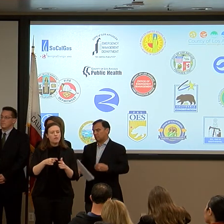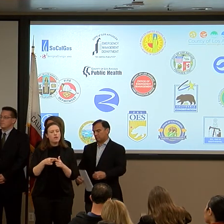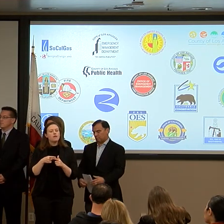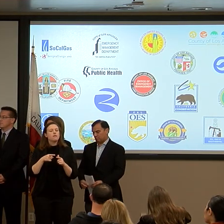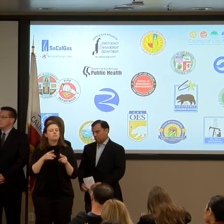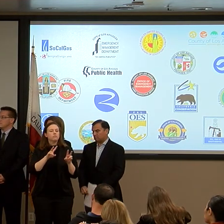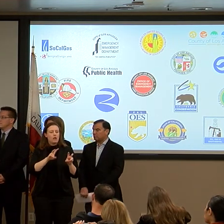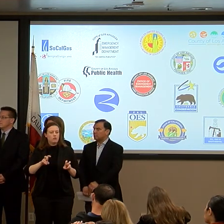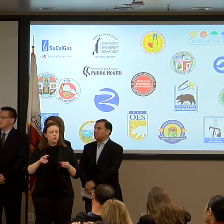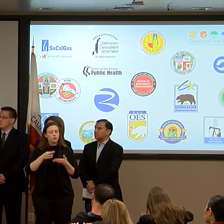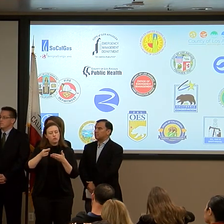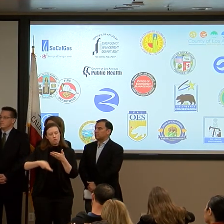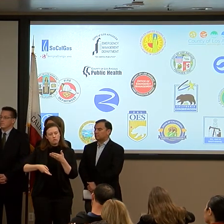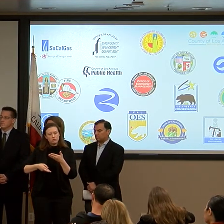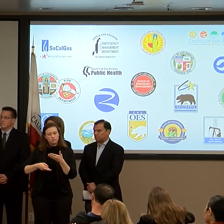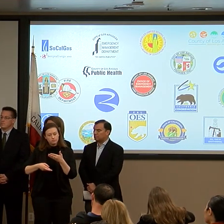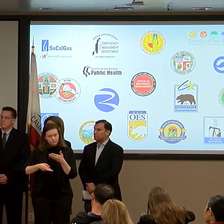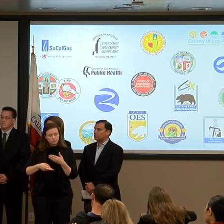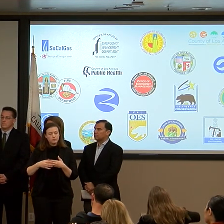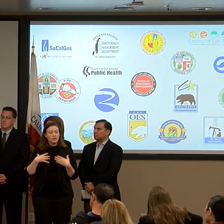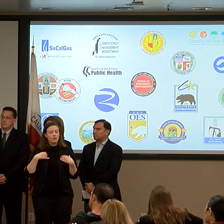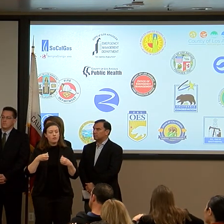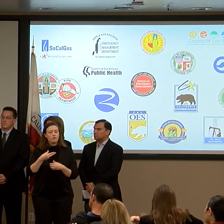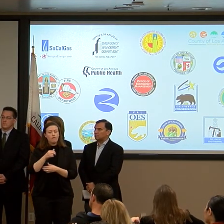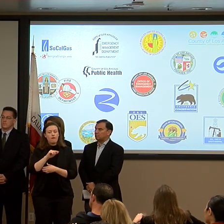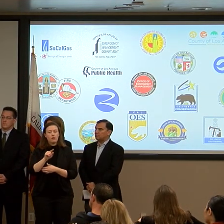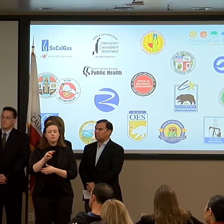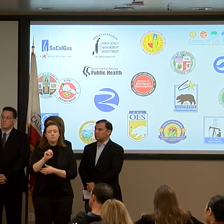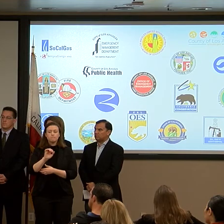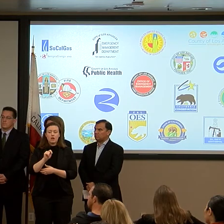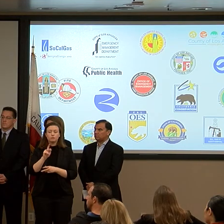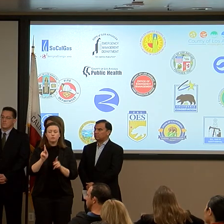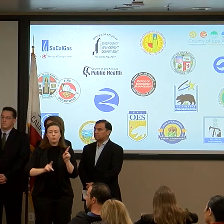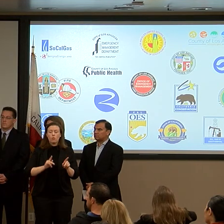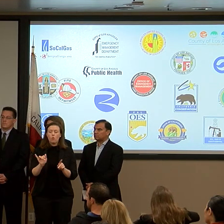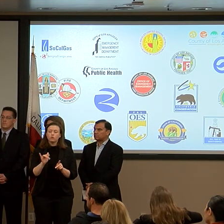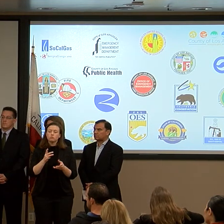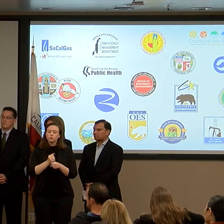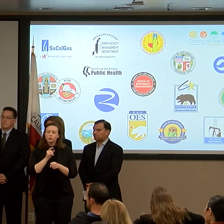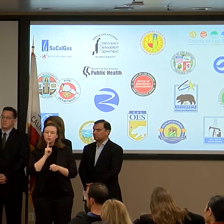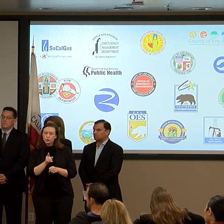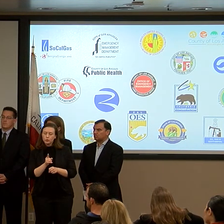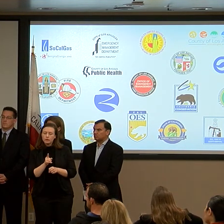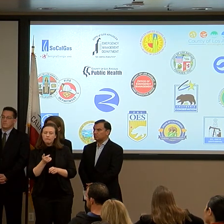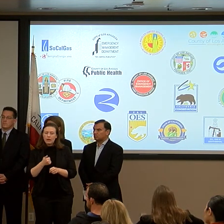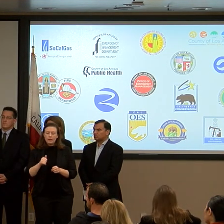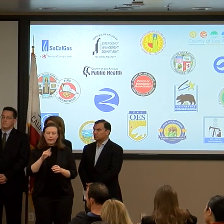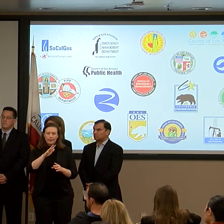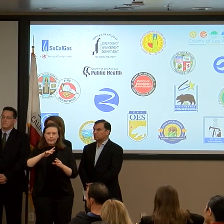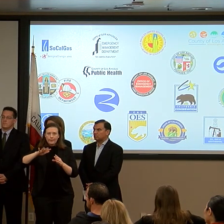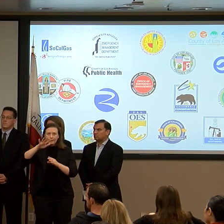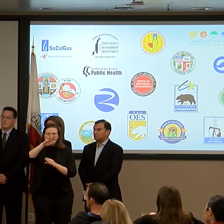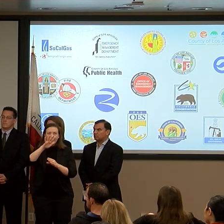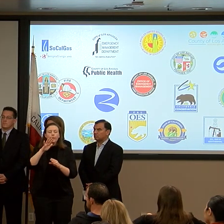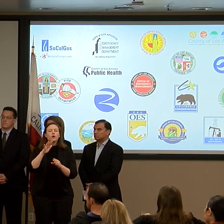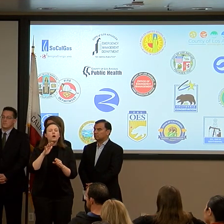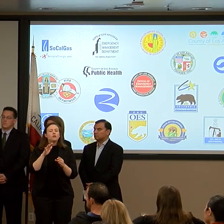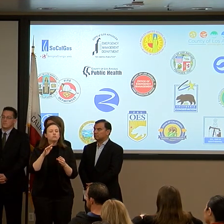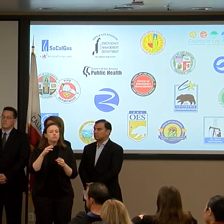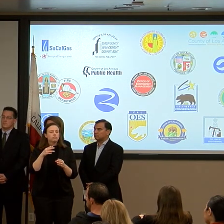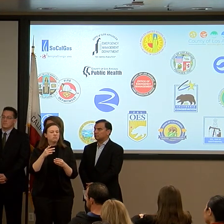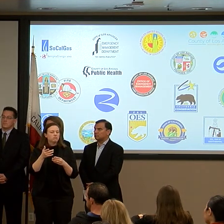reports. Our health hazmat personnel also worked to ensure hazardous waste generated from this incident was managed properly.